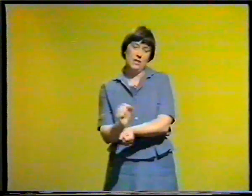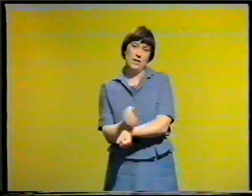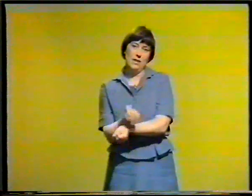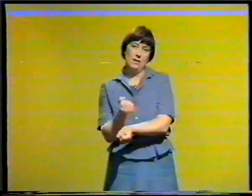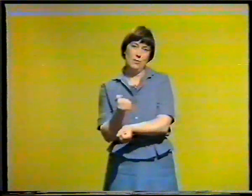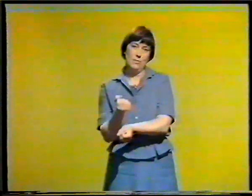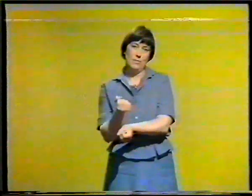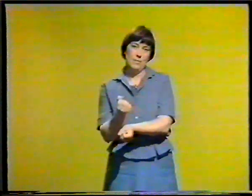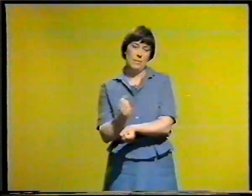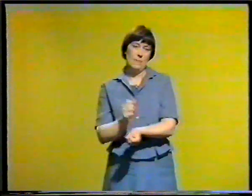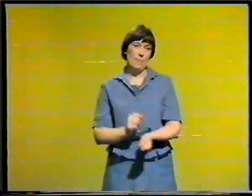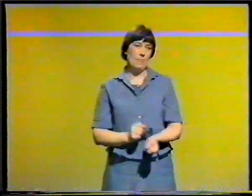Dirty.